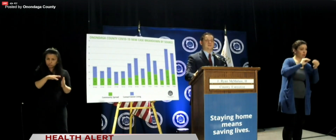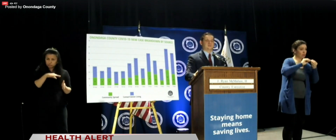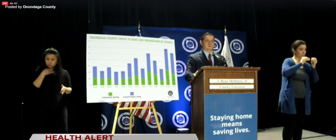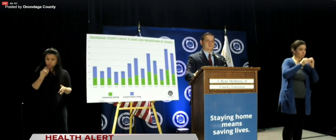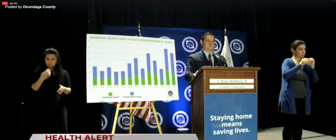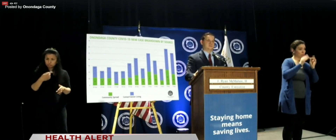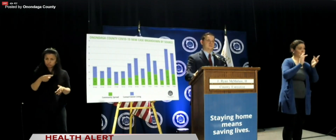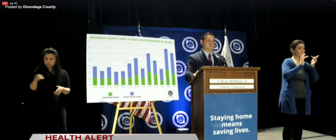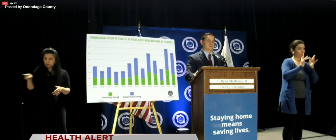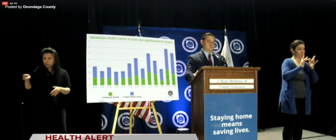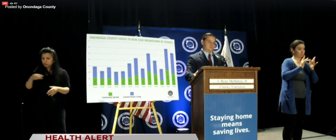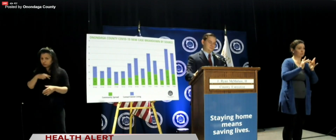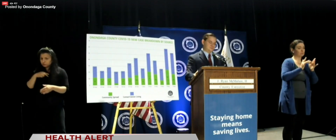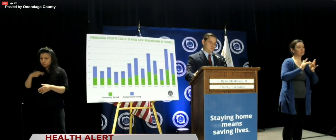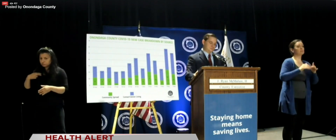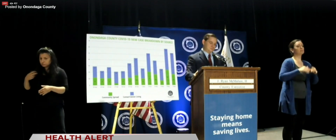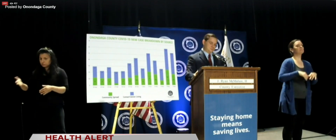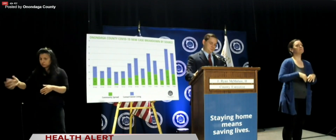understanding.